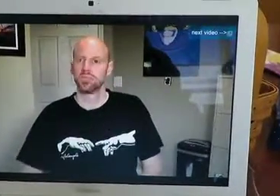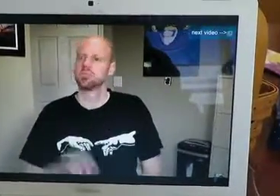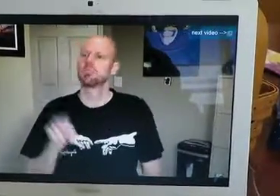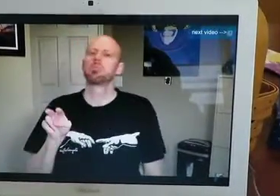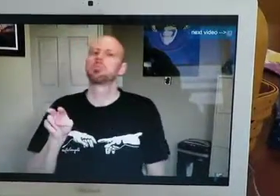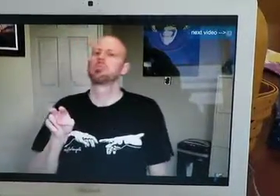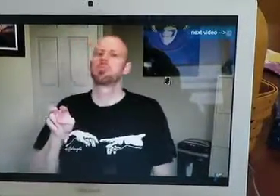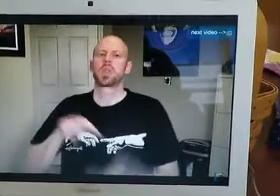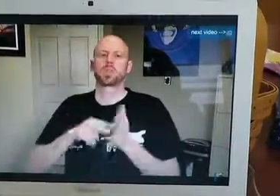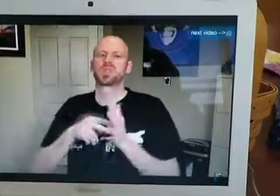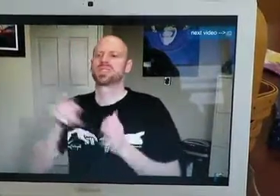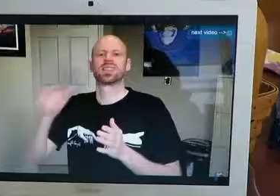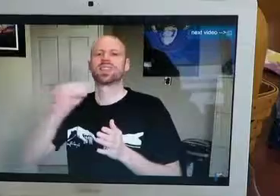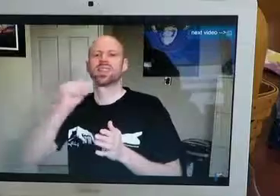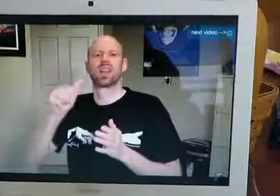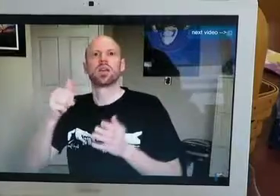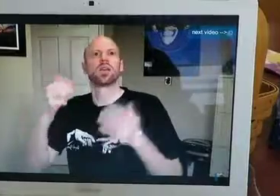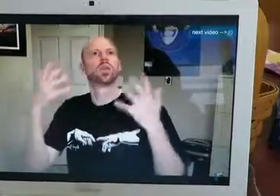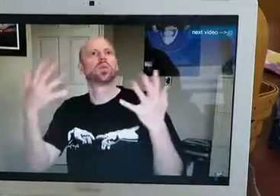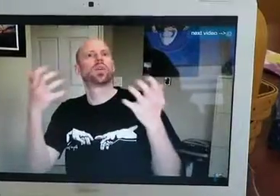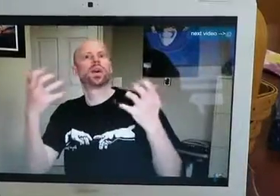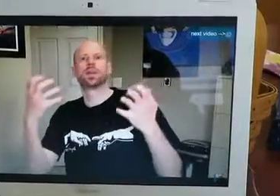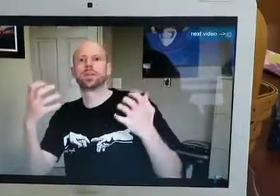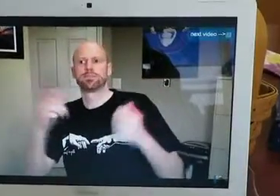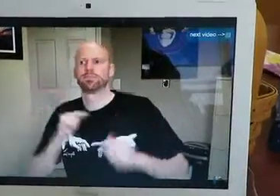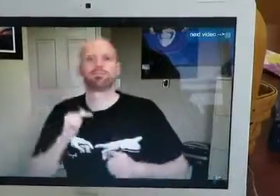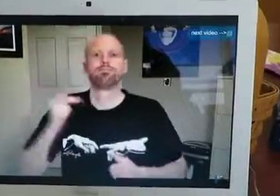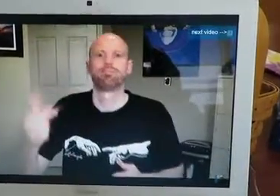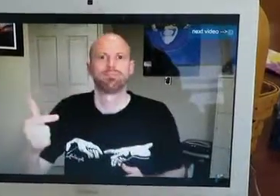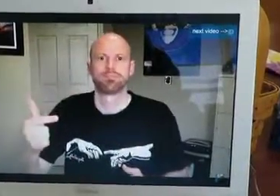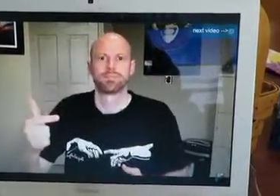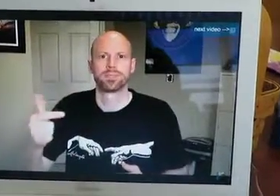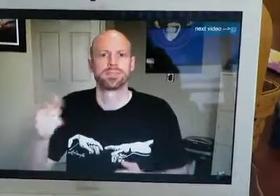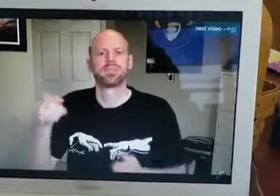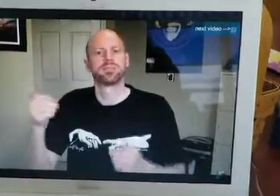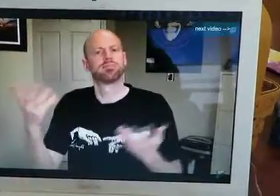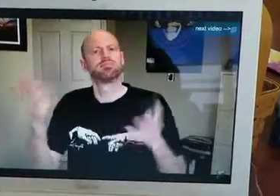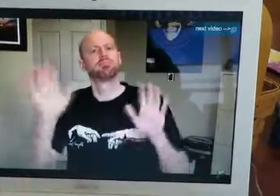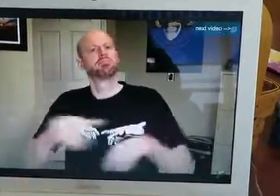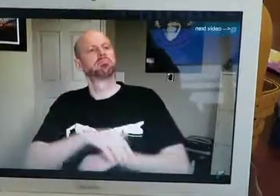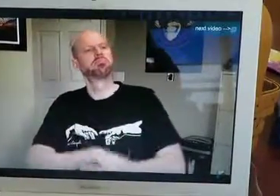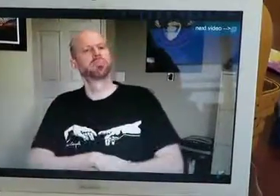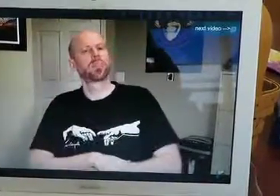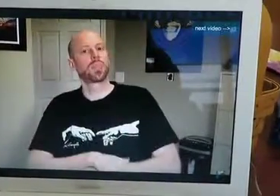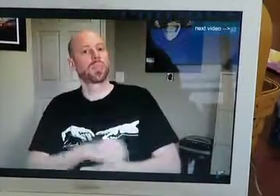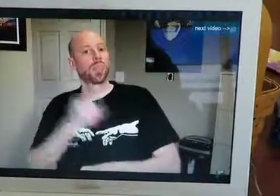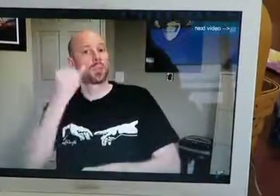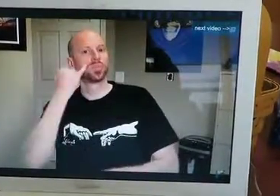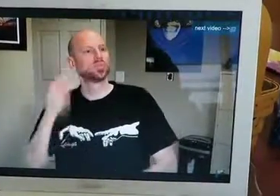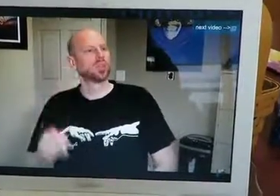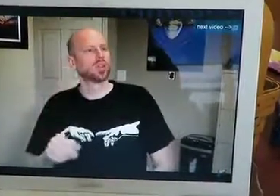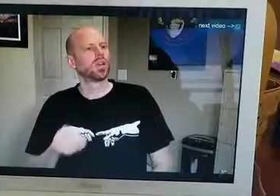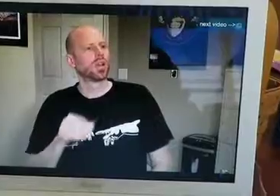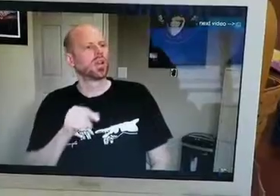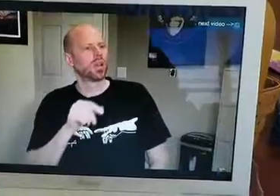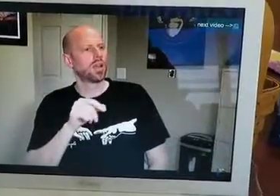bring up their hands up for a short time. And that tells the signer that they're not wanting to jump